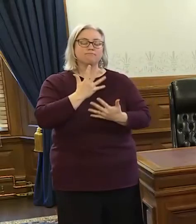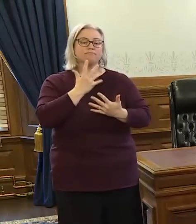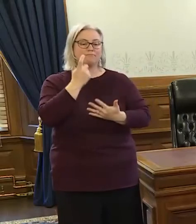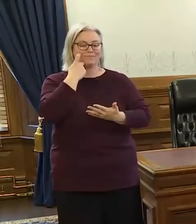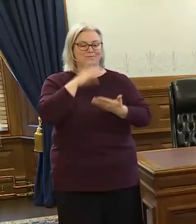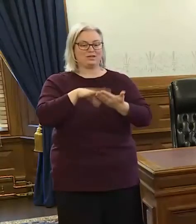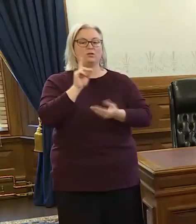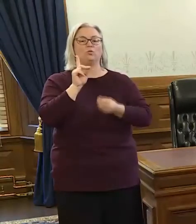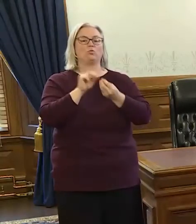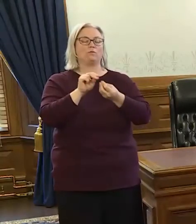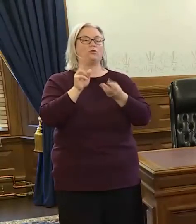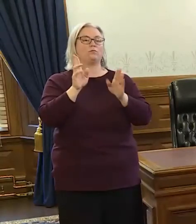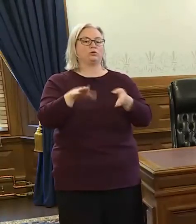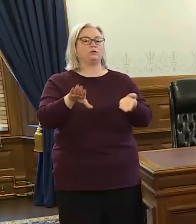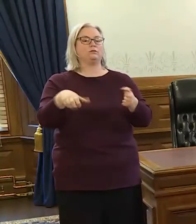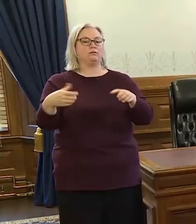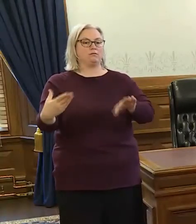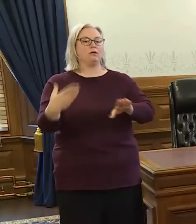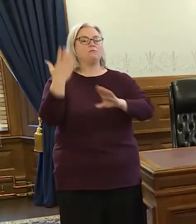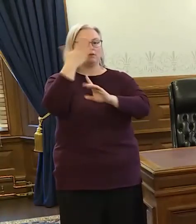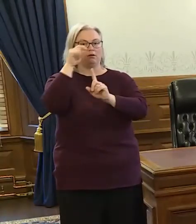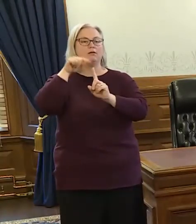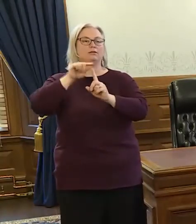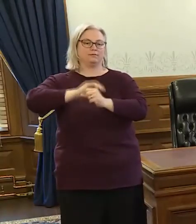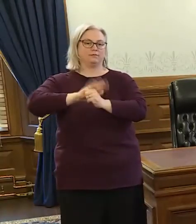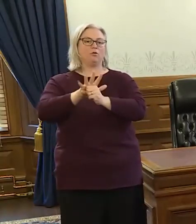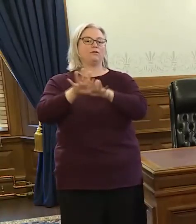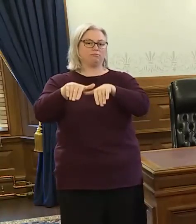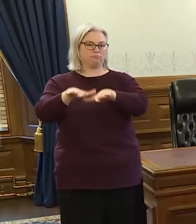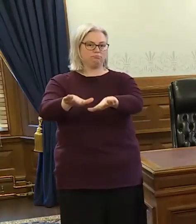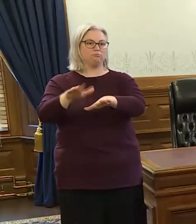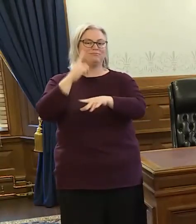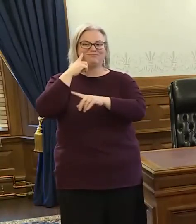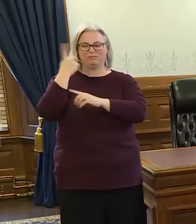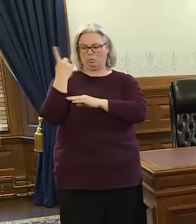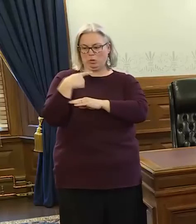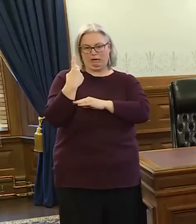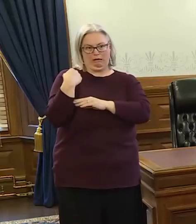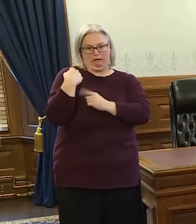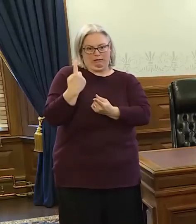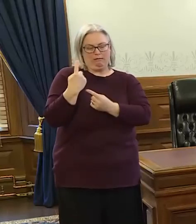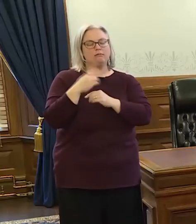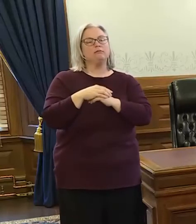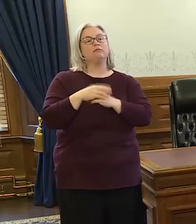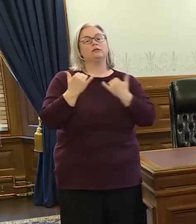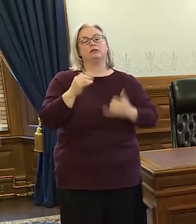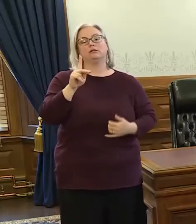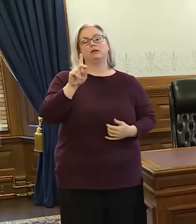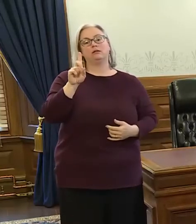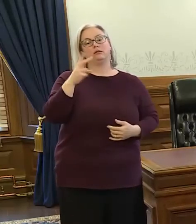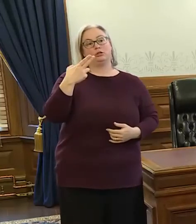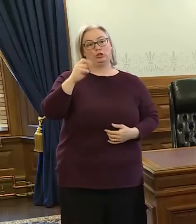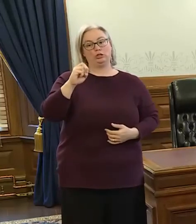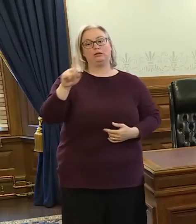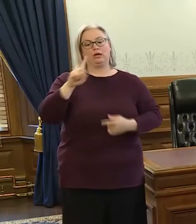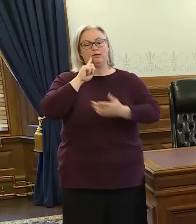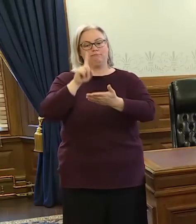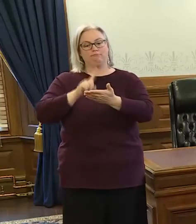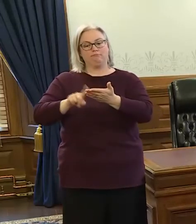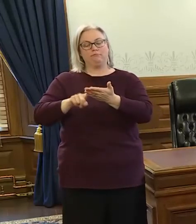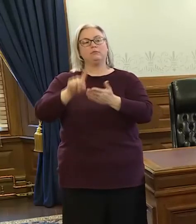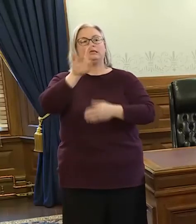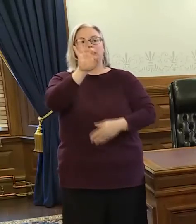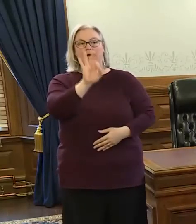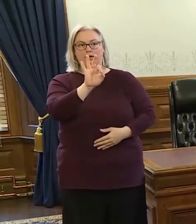we learned of one more death attributed to COVID-19 in the past day. Currently, KDHE is reporting